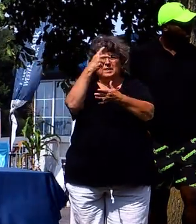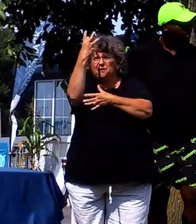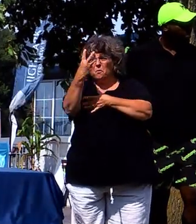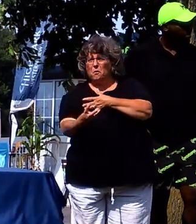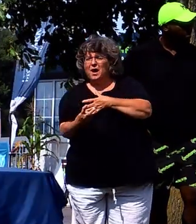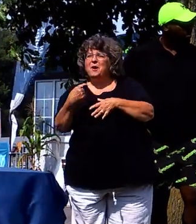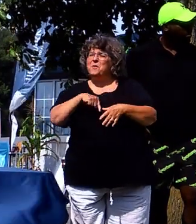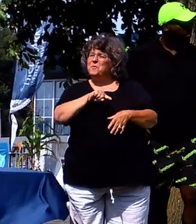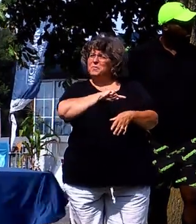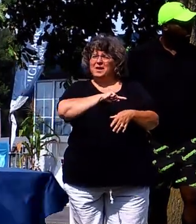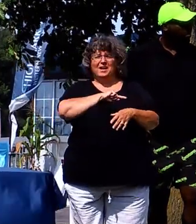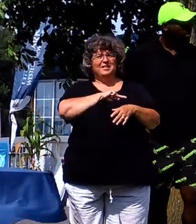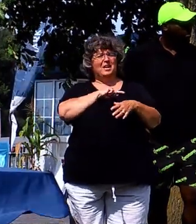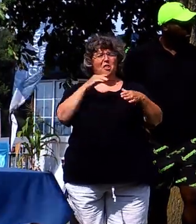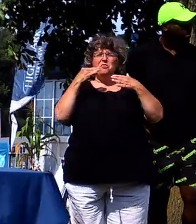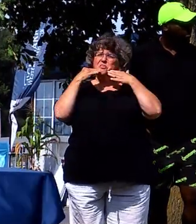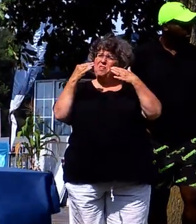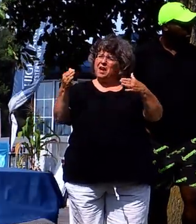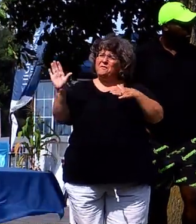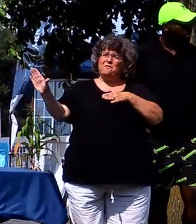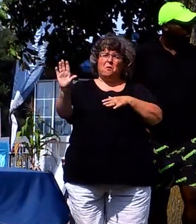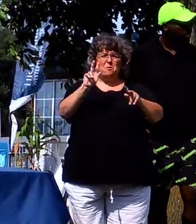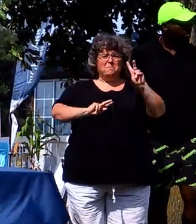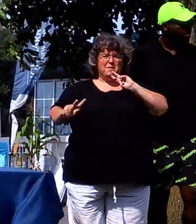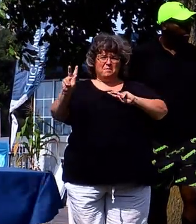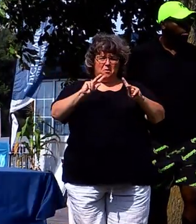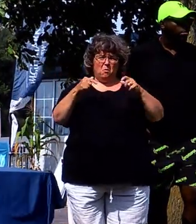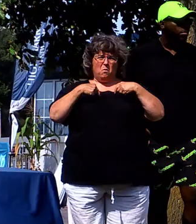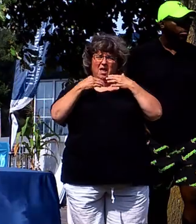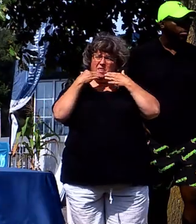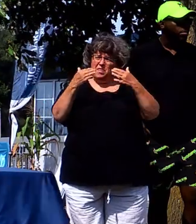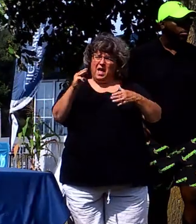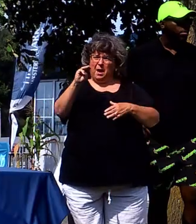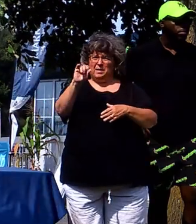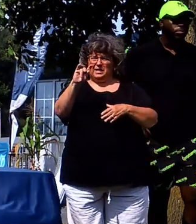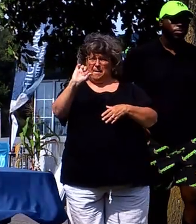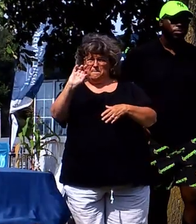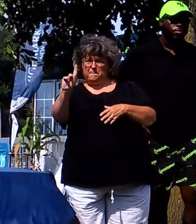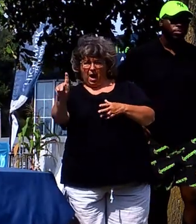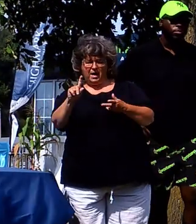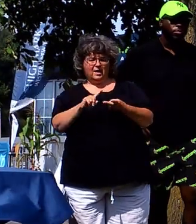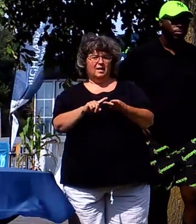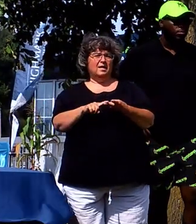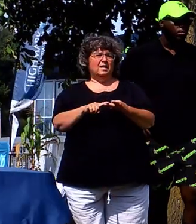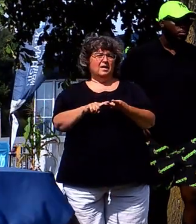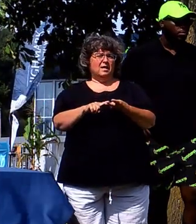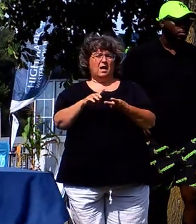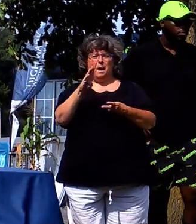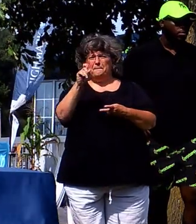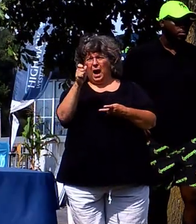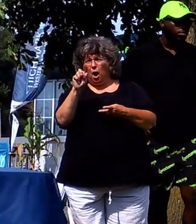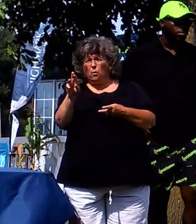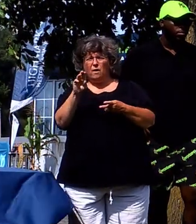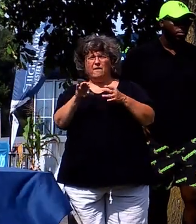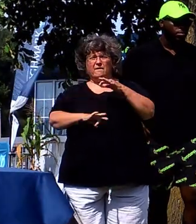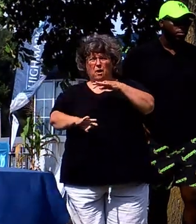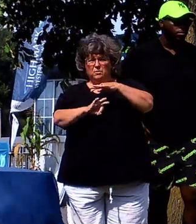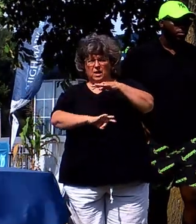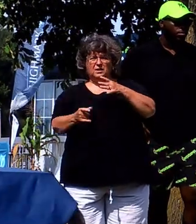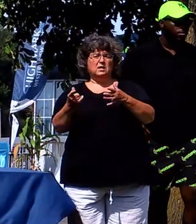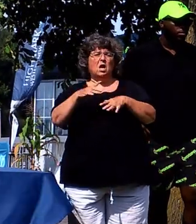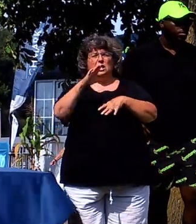Wednesday, and we are so, so thankful for them. So we want to thank M&T Bank, the Bauer Foundation,